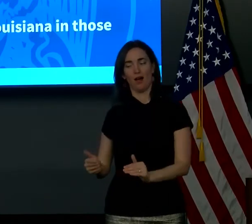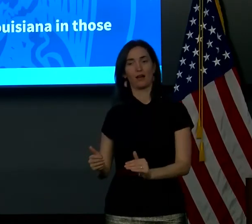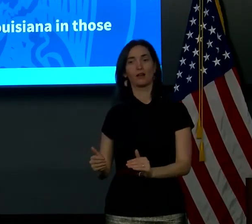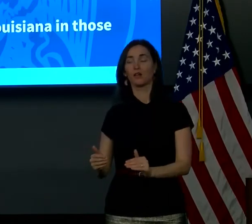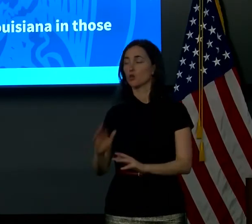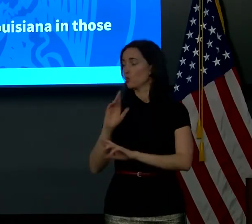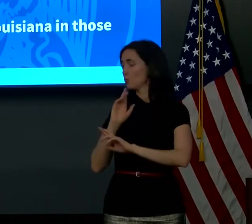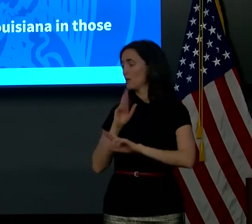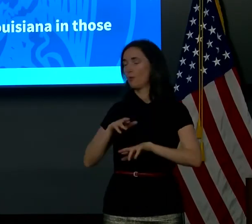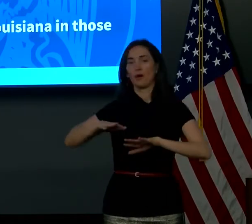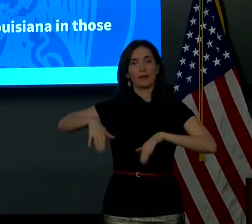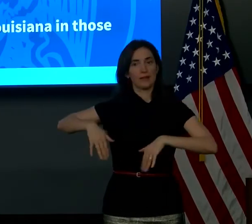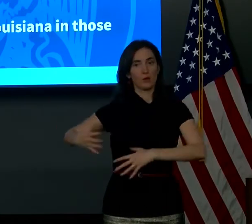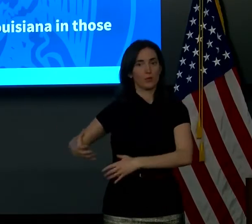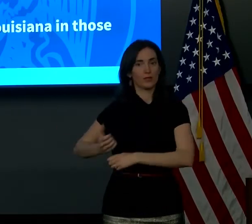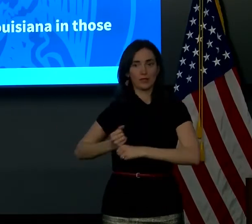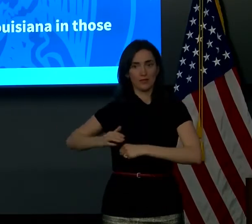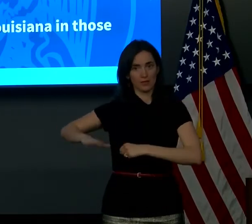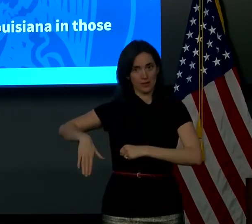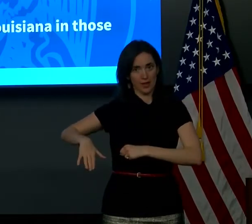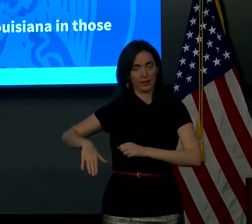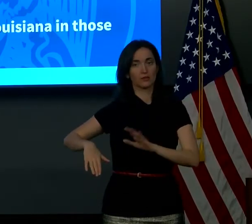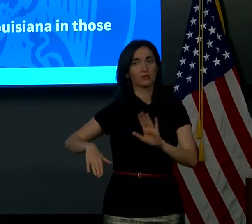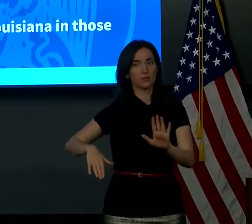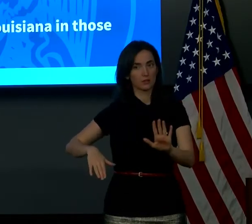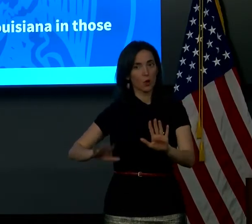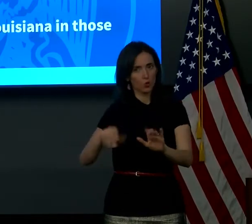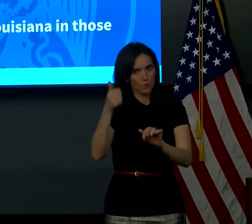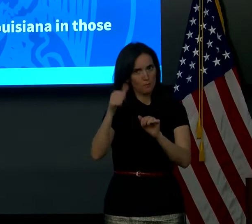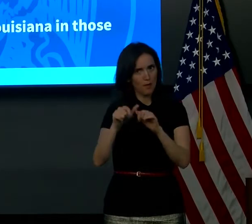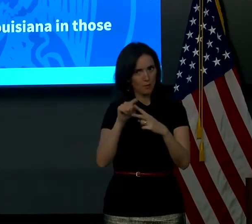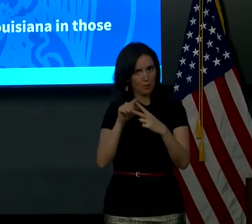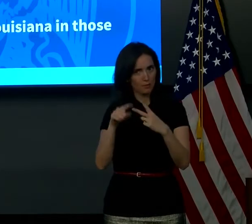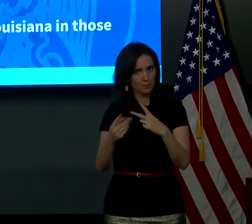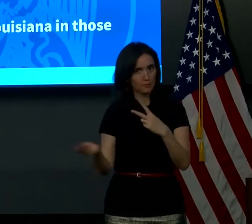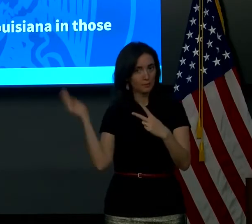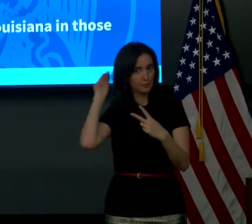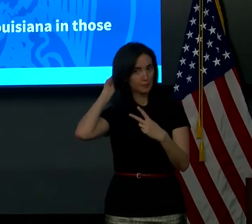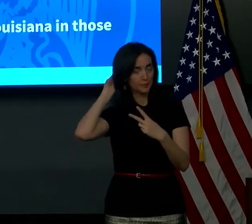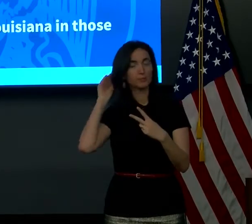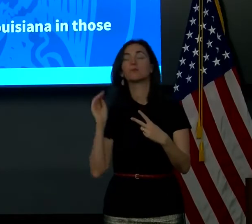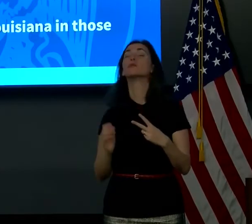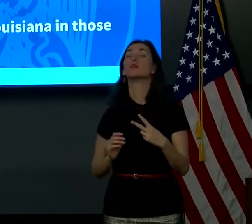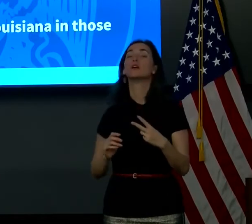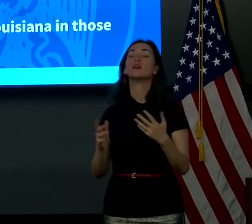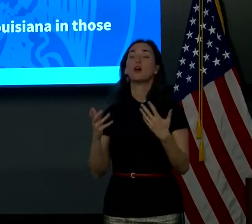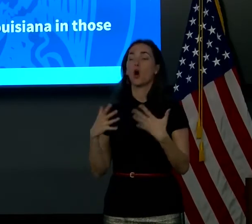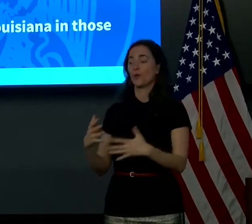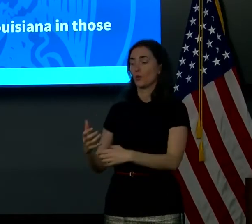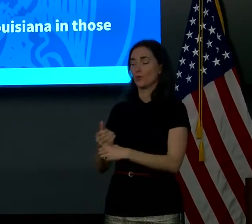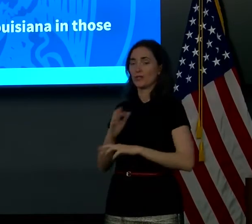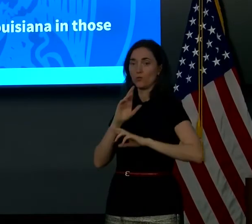haven't received reports of yet. Given both of those things, we have received reports